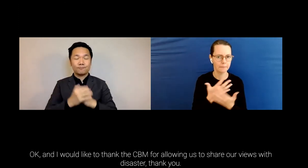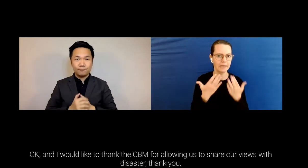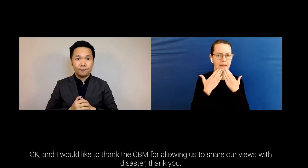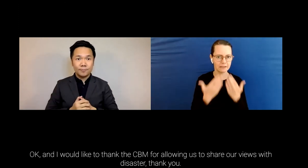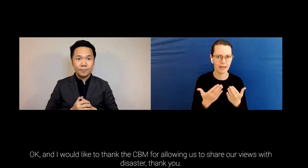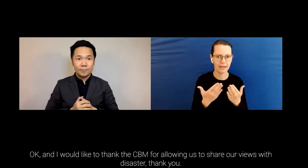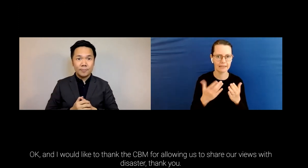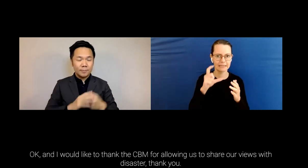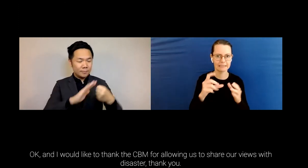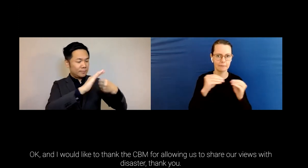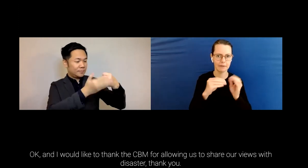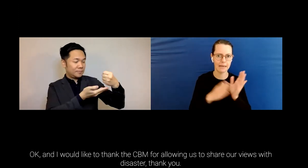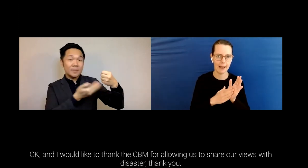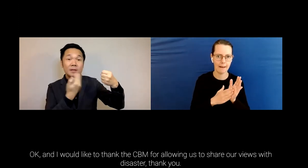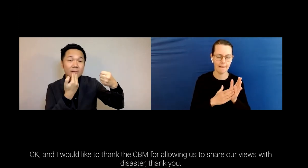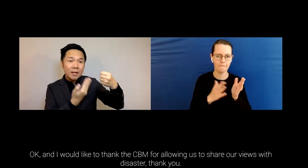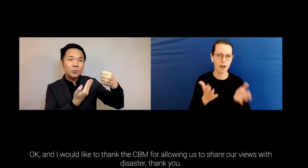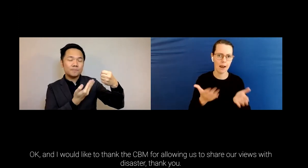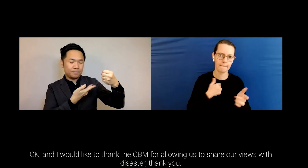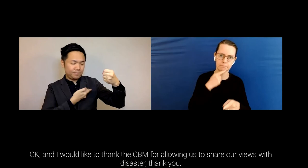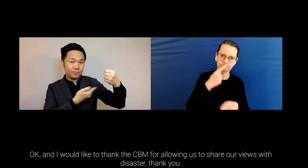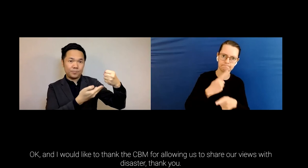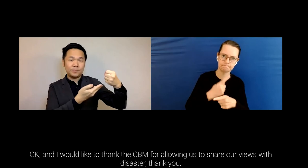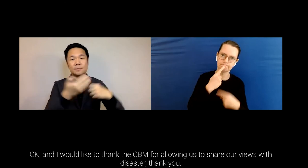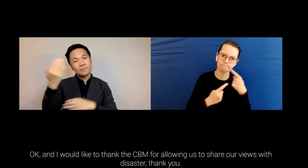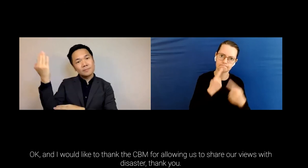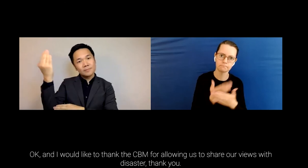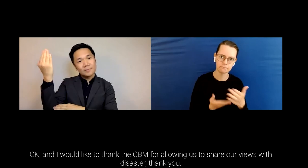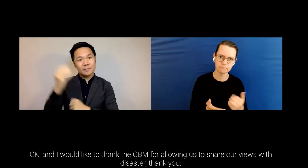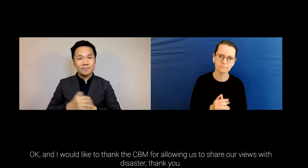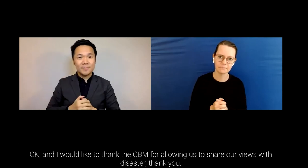CBM for allowing us to share our views